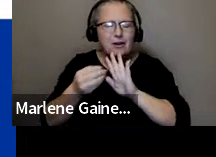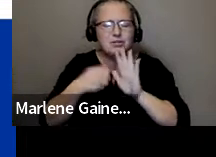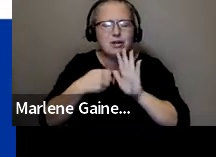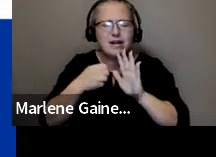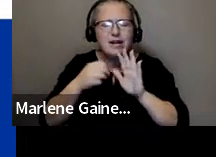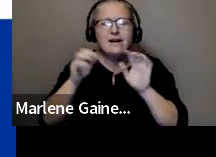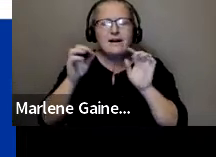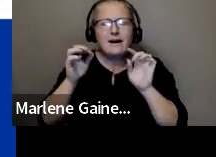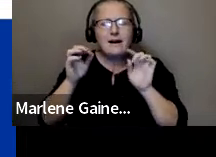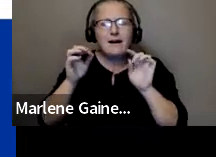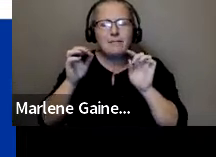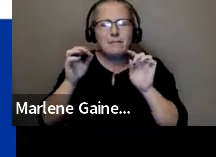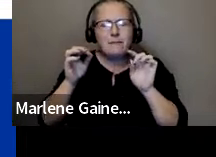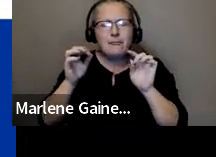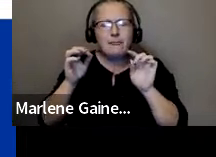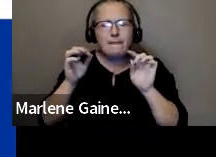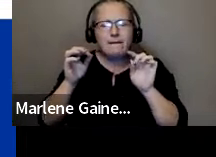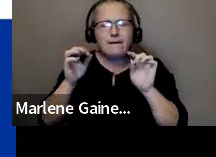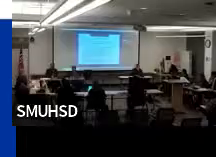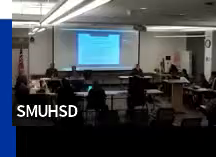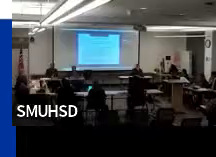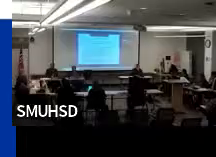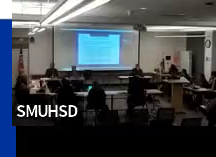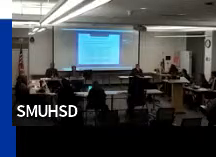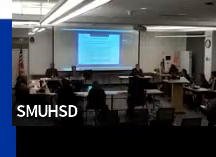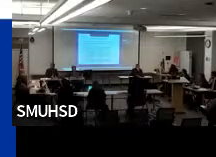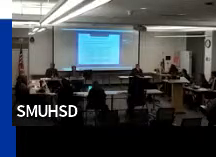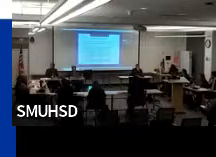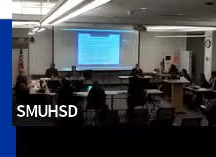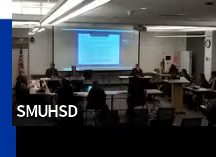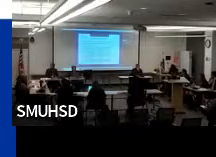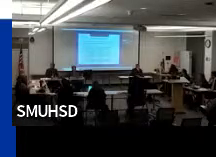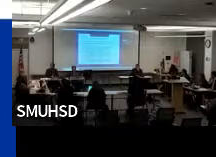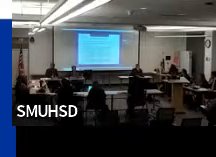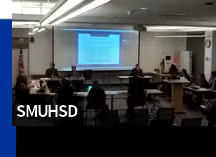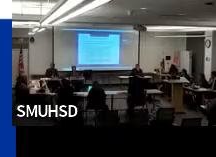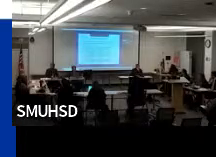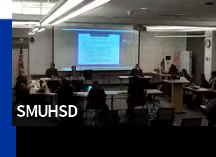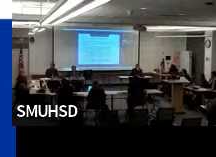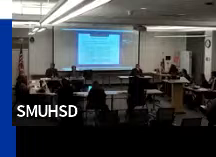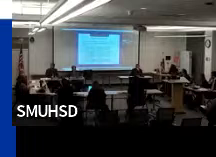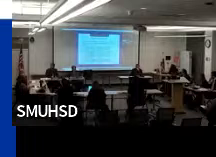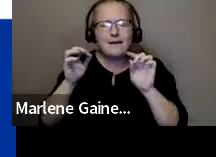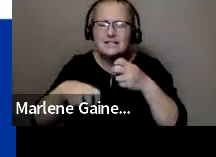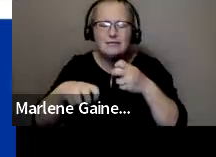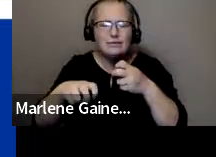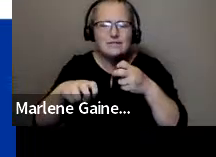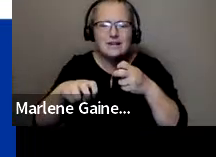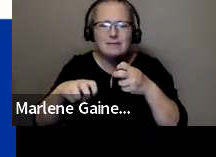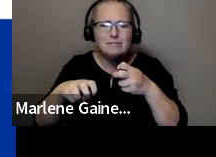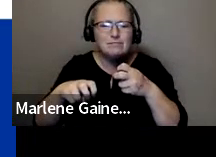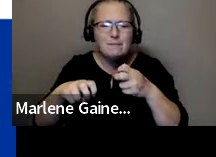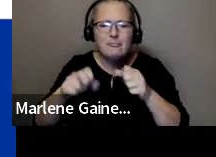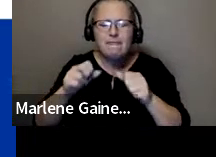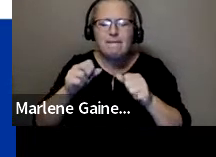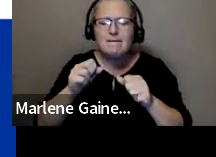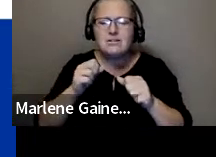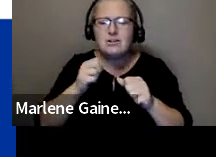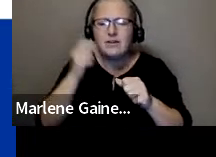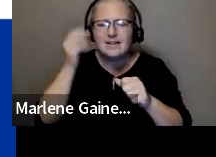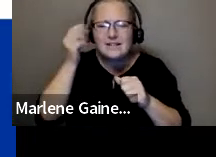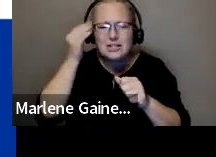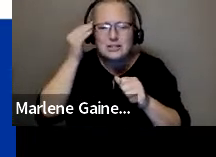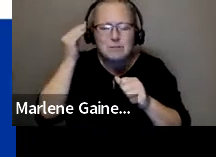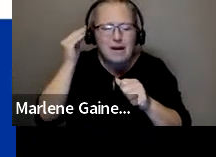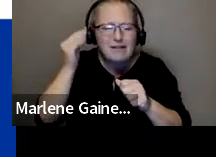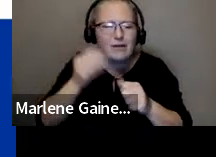The echo, sorry. Okay. Yeah, some of you guys are going fast and there's a lot of overlapping. So I'm having a difficult time.